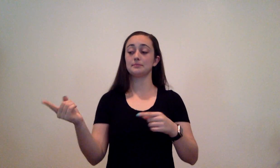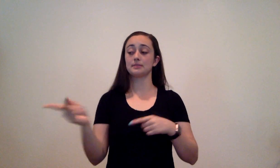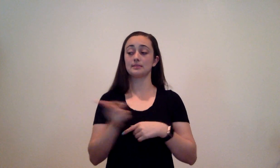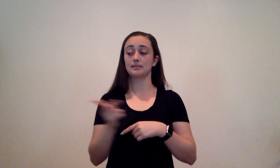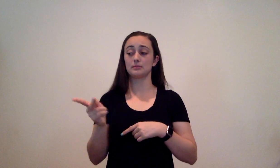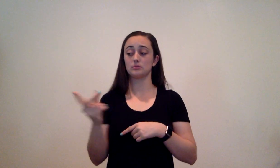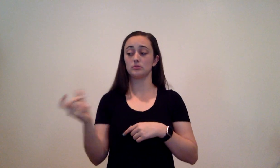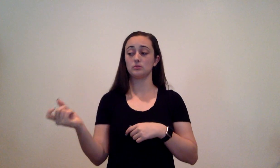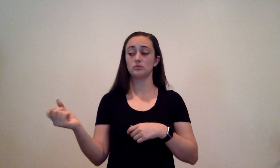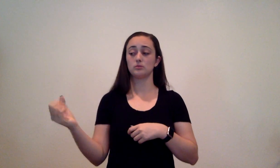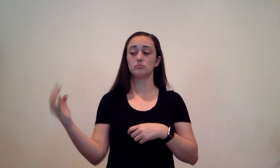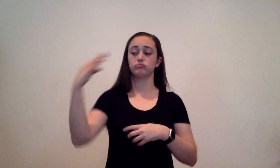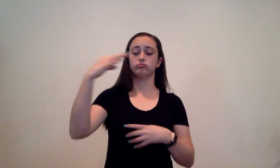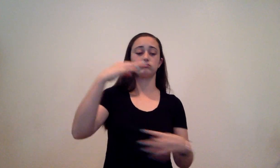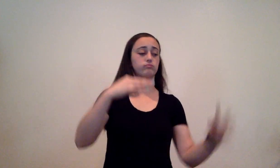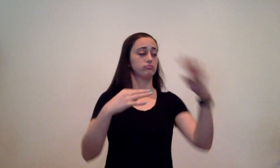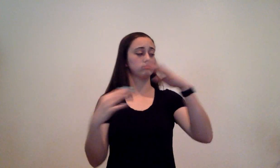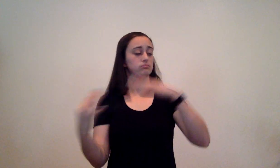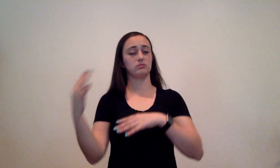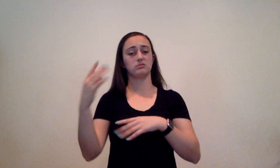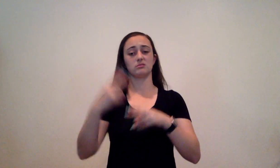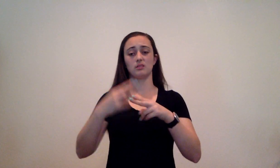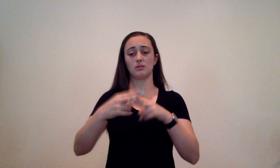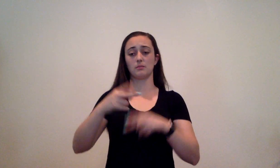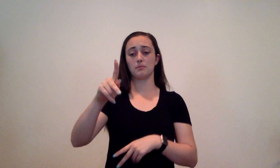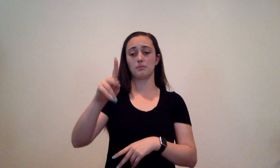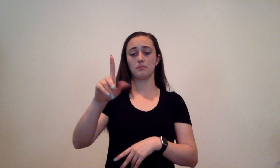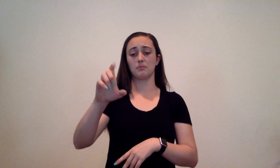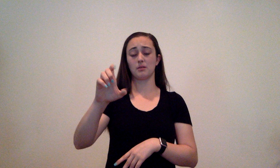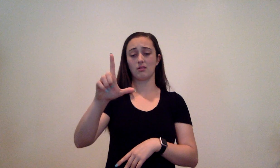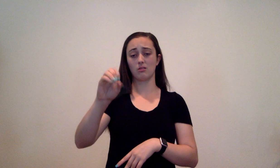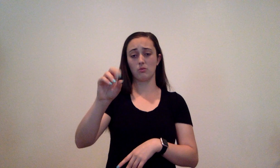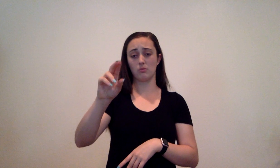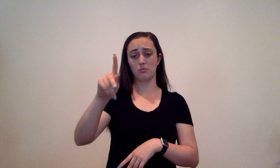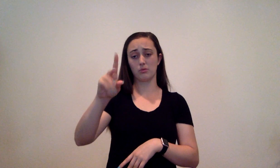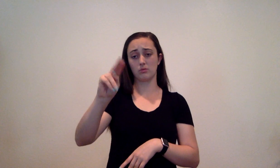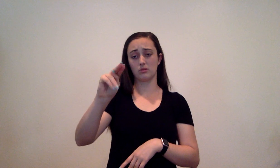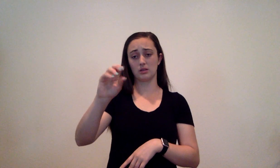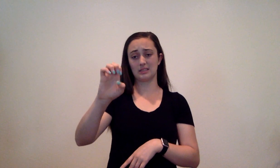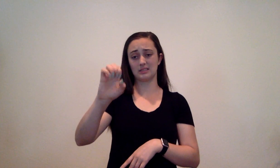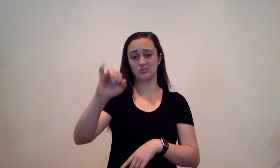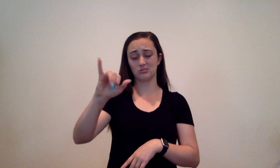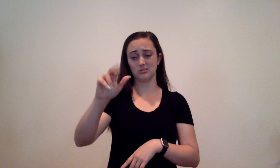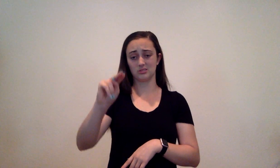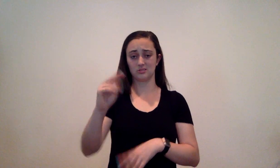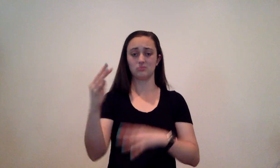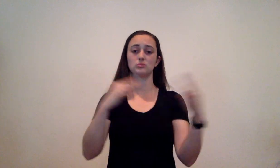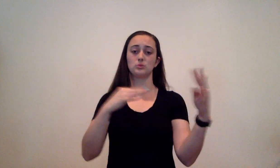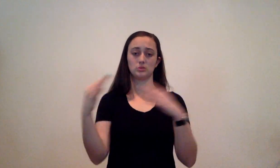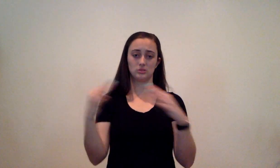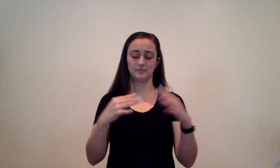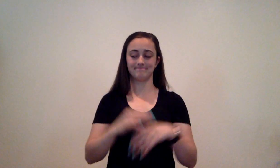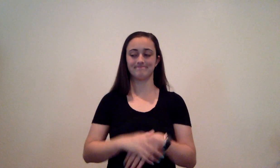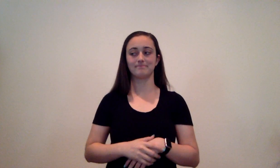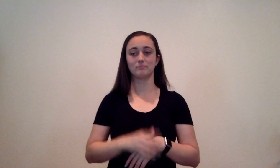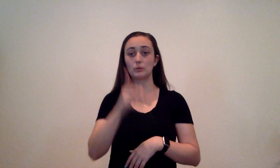Peloponnesian Wars. And just look at this picture. Who do you think won these wars? Yeah, Sparta. But Athens was